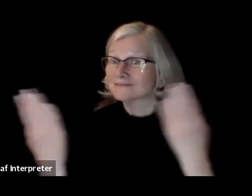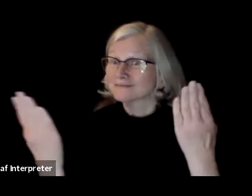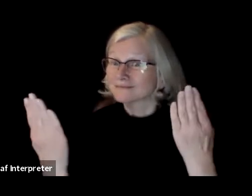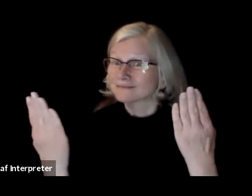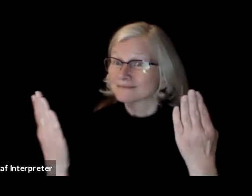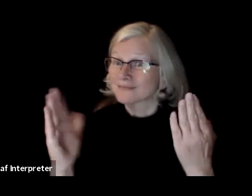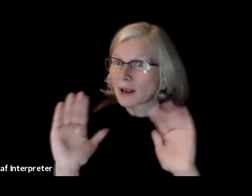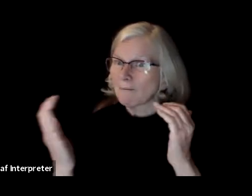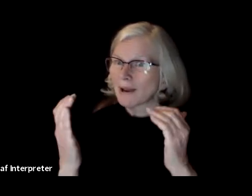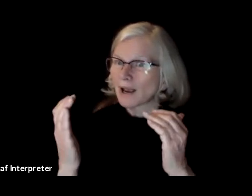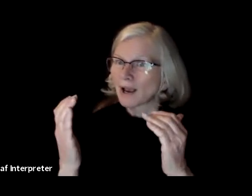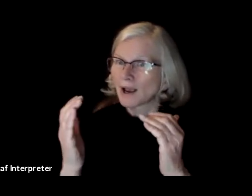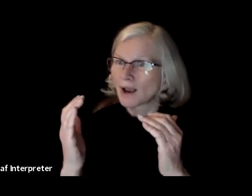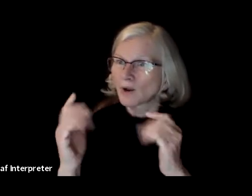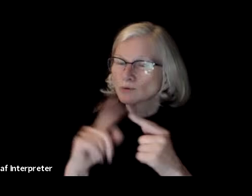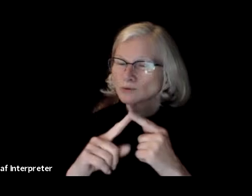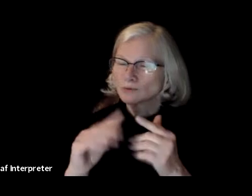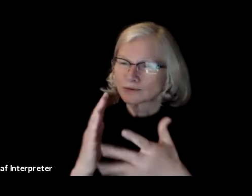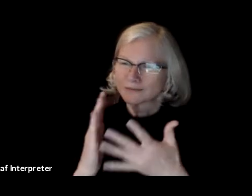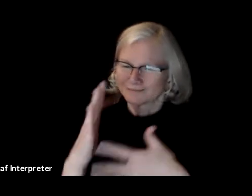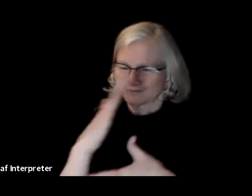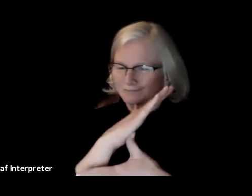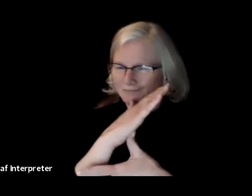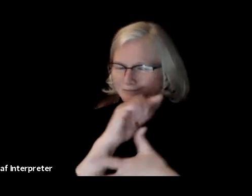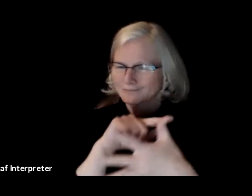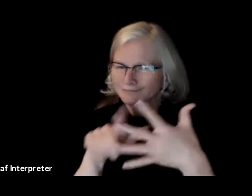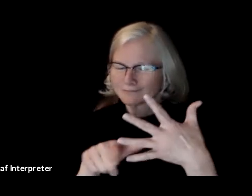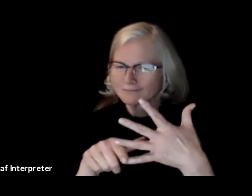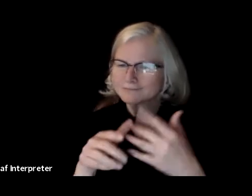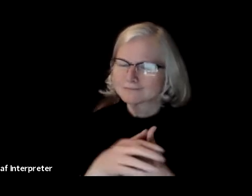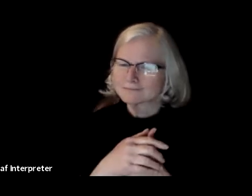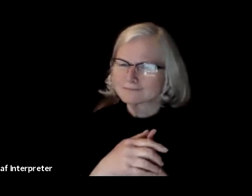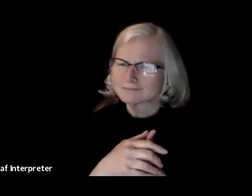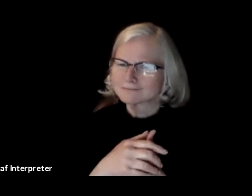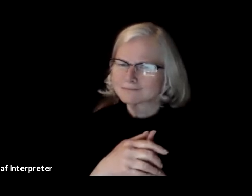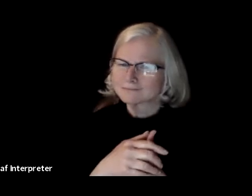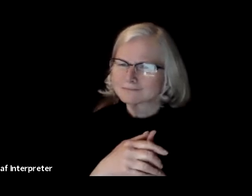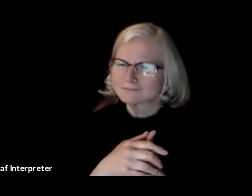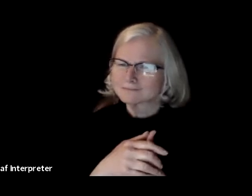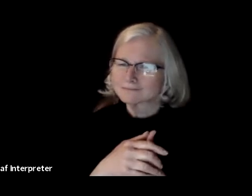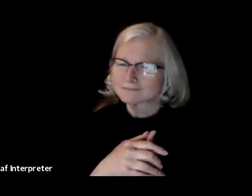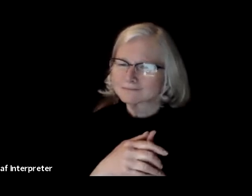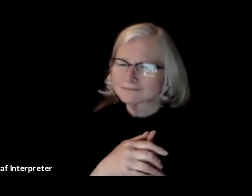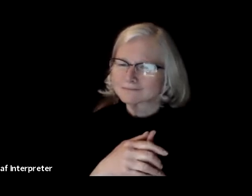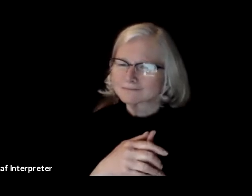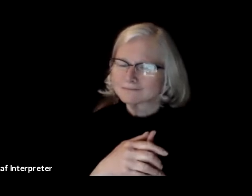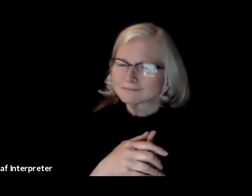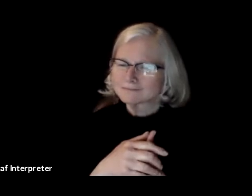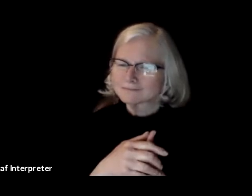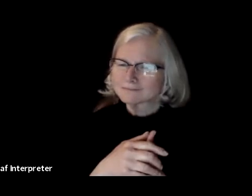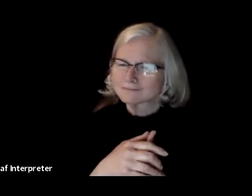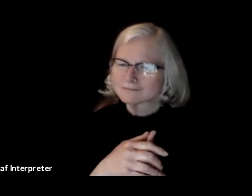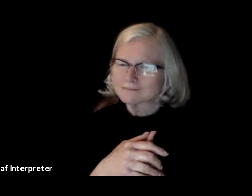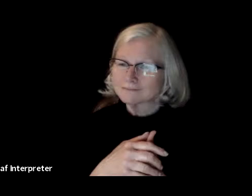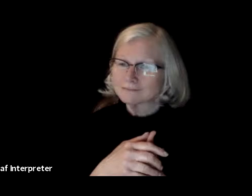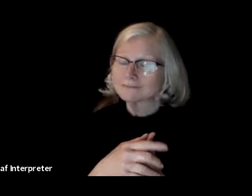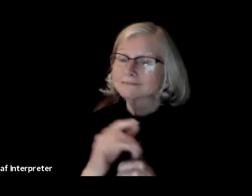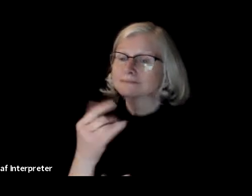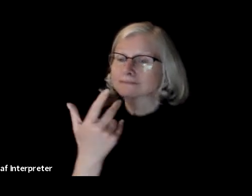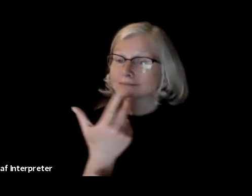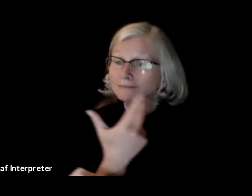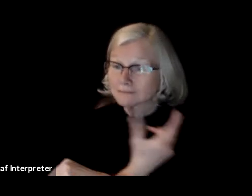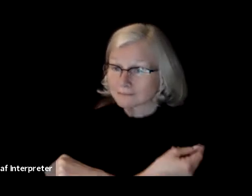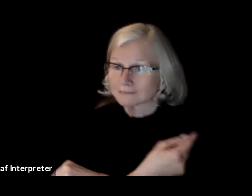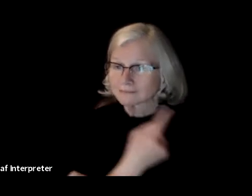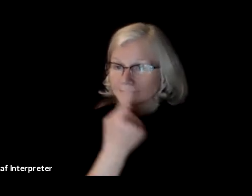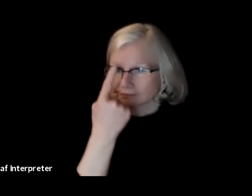far? Well, I think it's what we're trying to just pair up here is still immunizing for impact and equity,